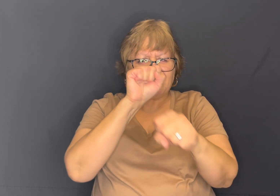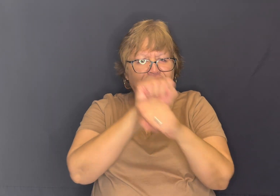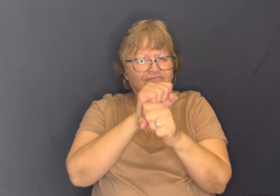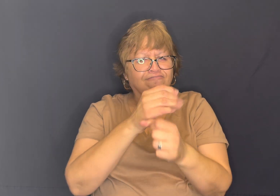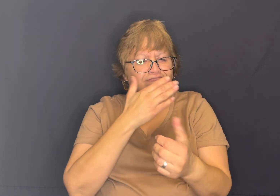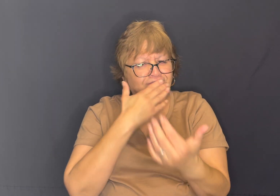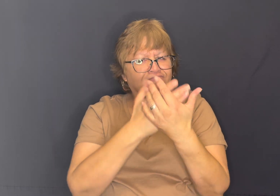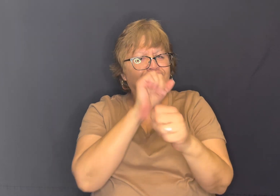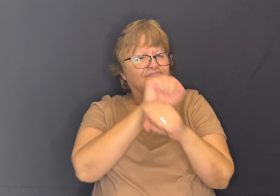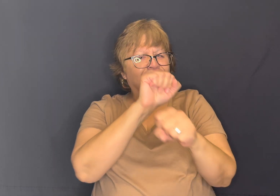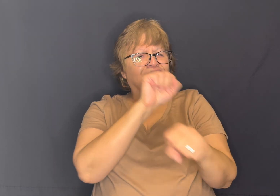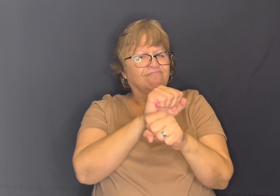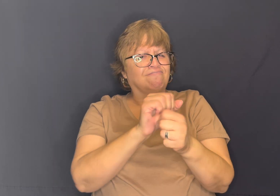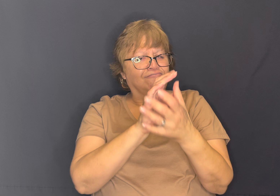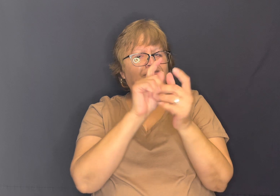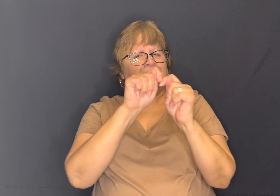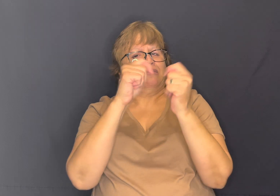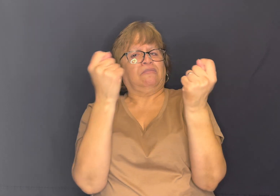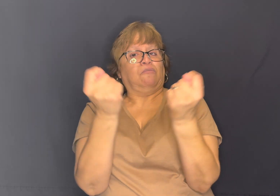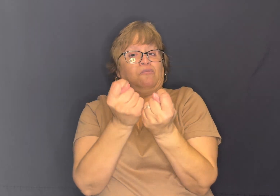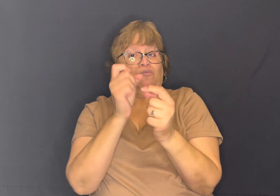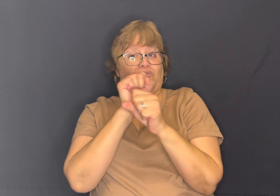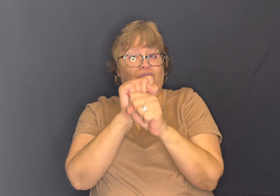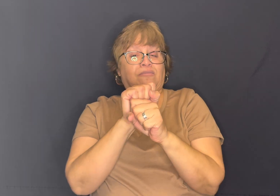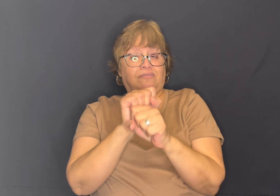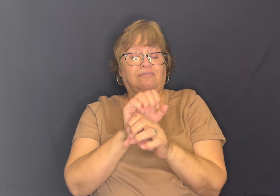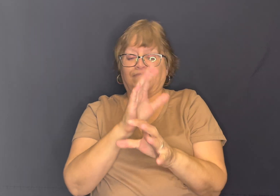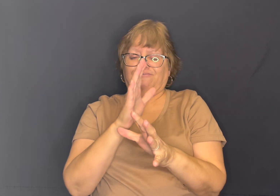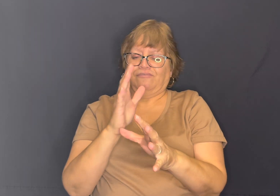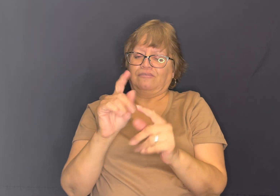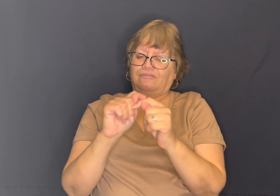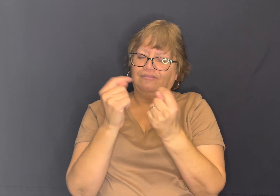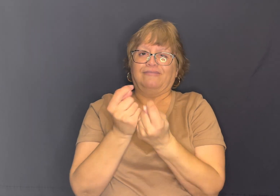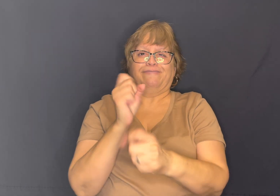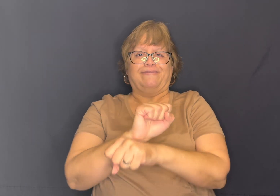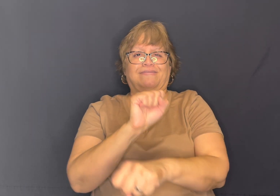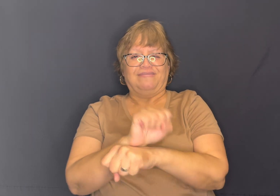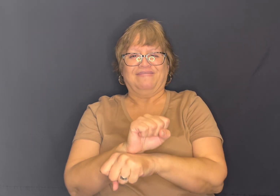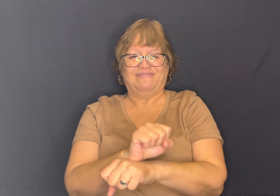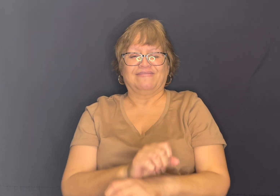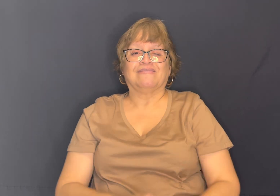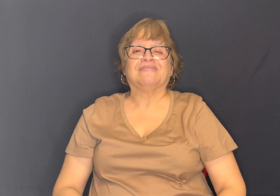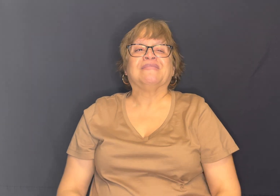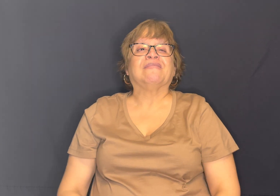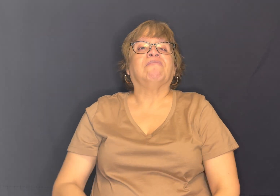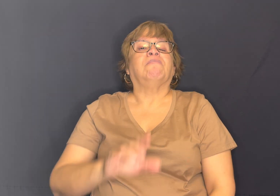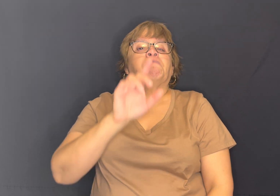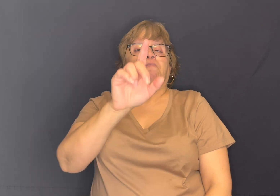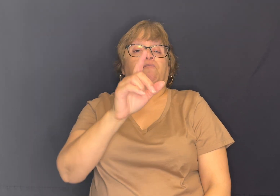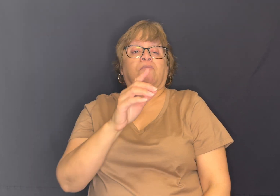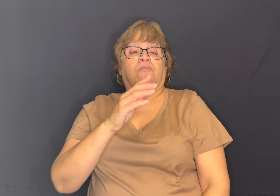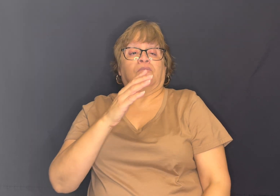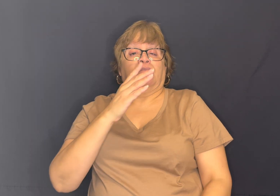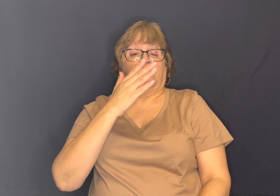Team. Teamwork. Good job. Team with the letter T. Teamwork.